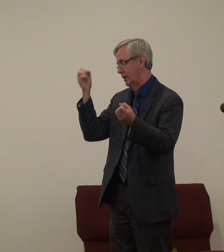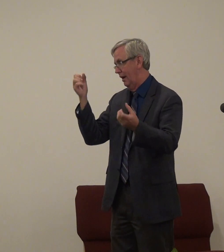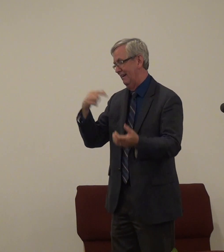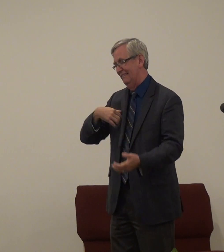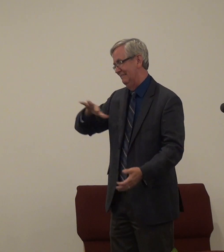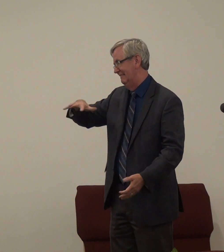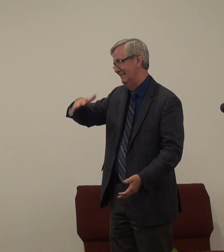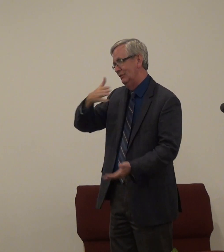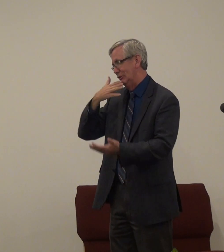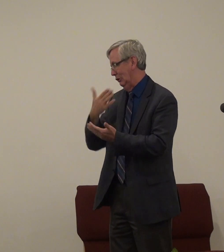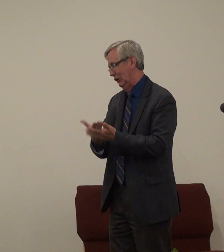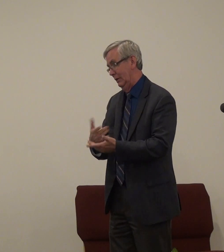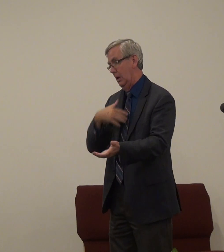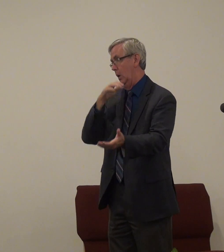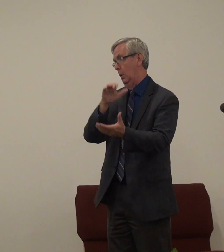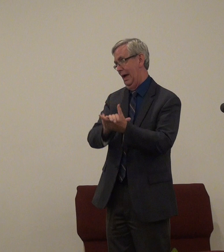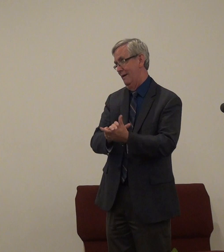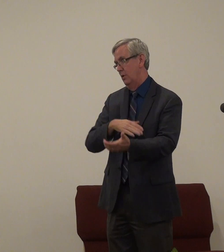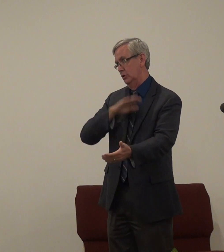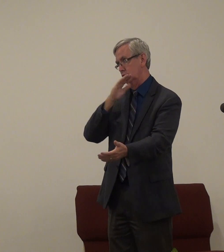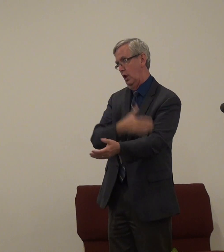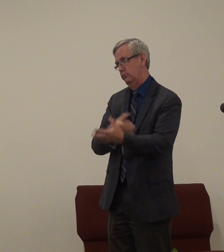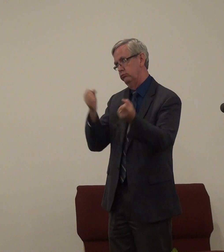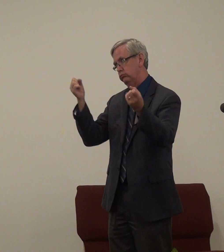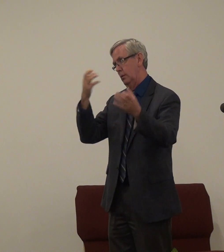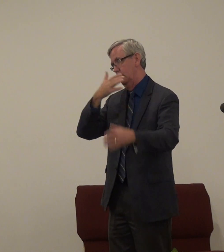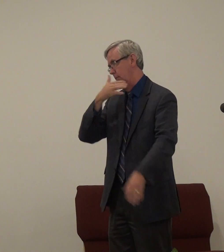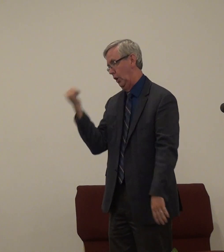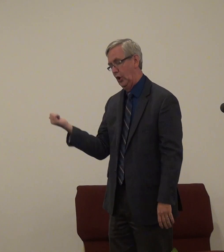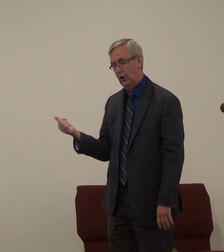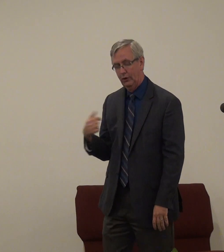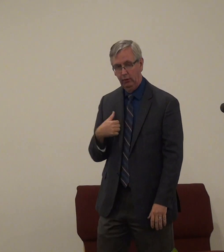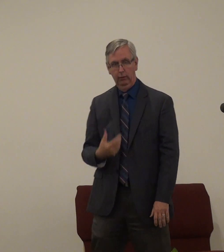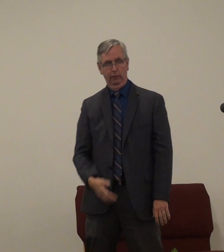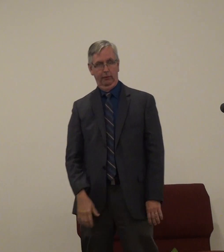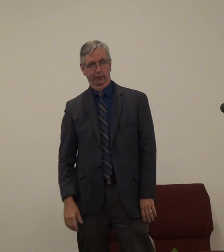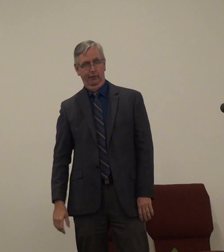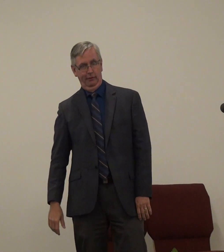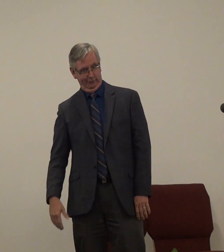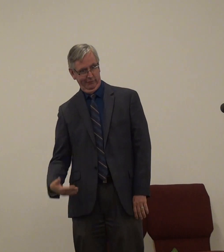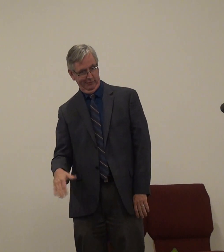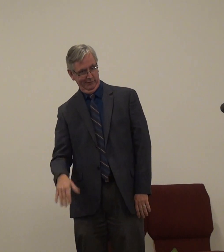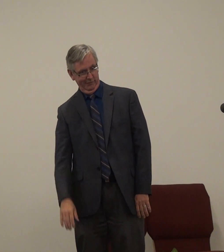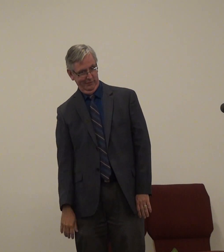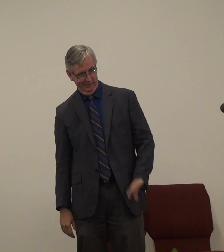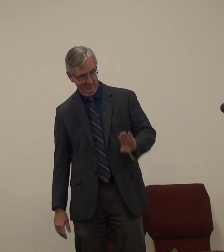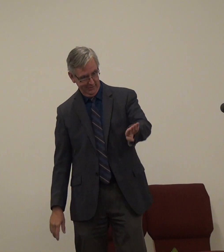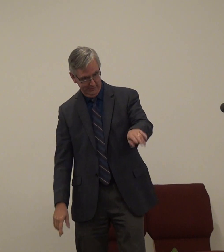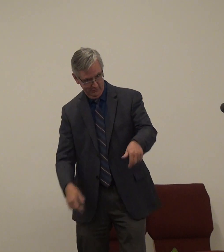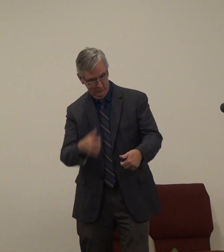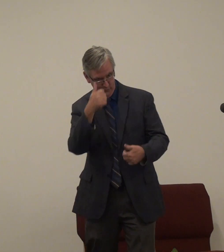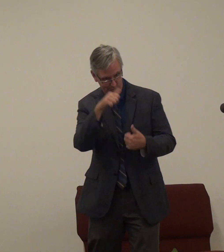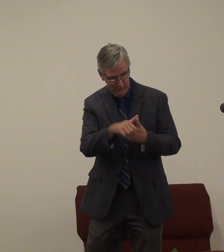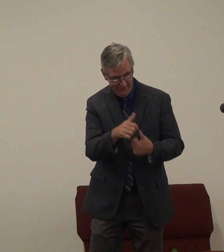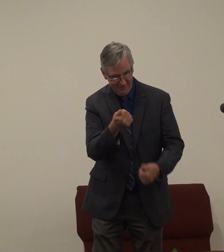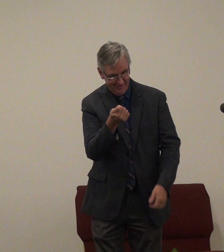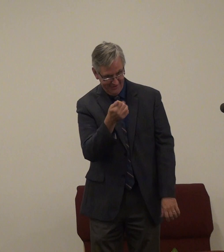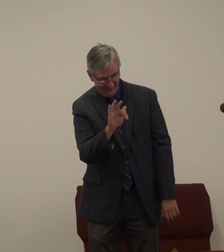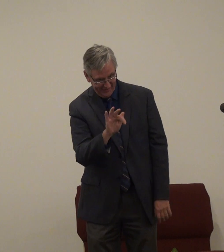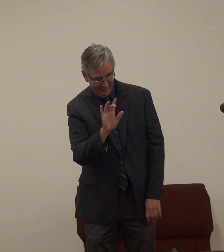had to learn sign language. I don't sign very well, but my wife and my daughter are better than I am. And I thought he was doing pretty good. And I said,